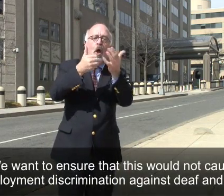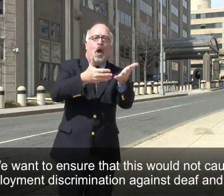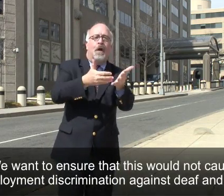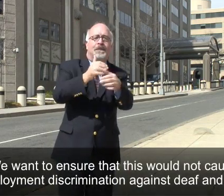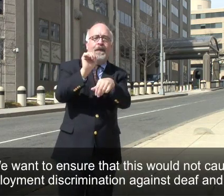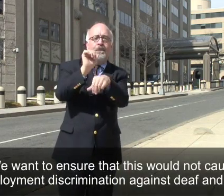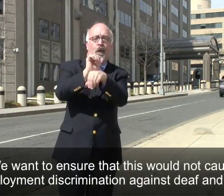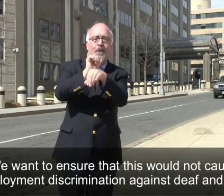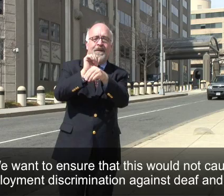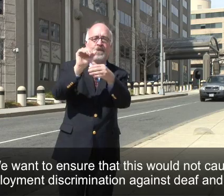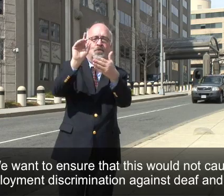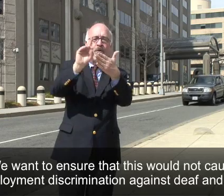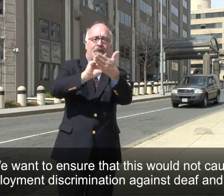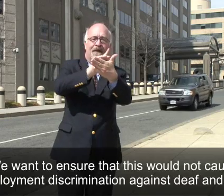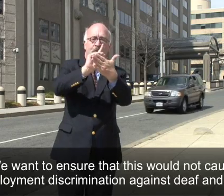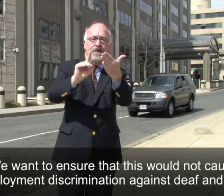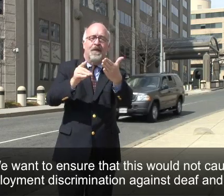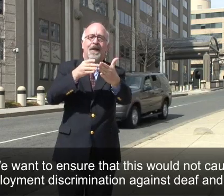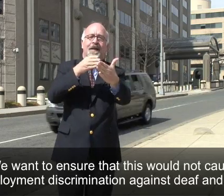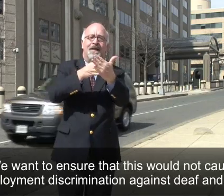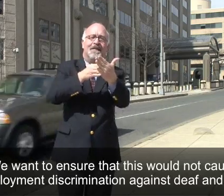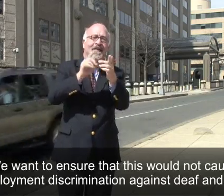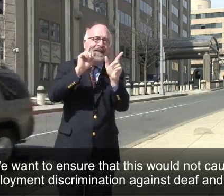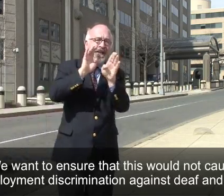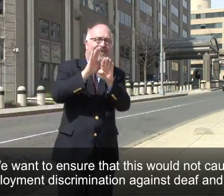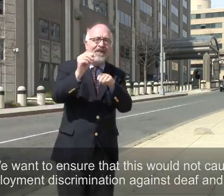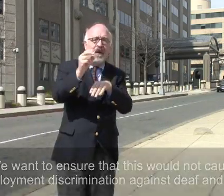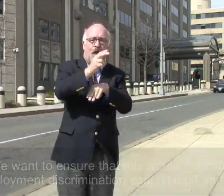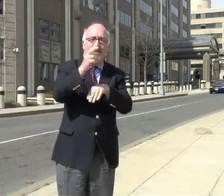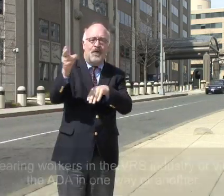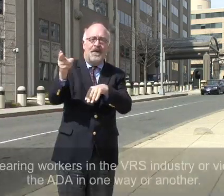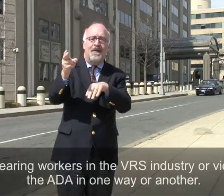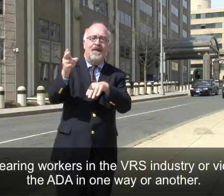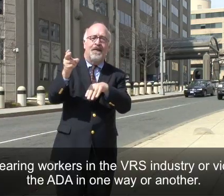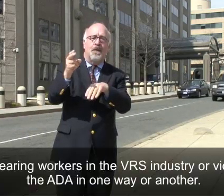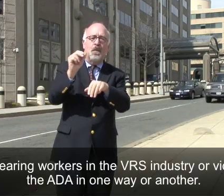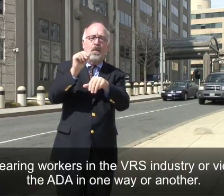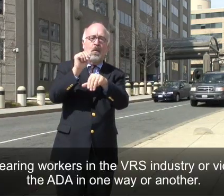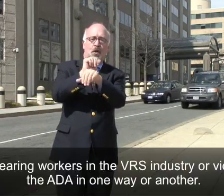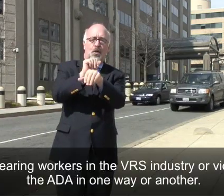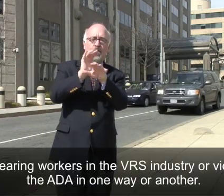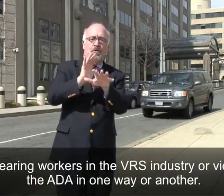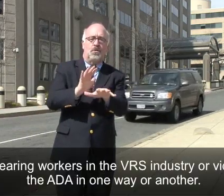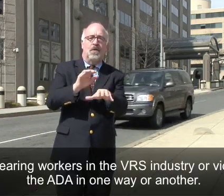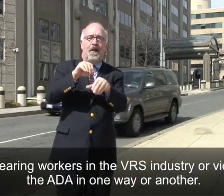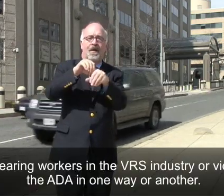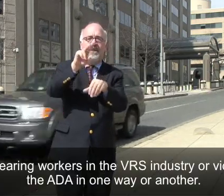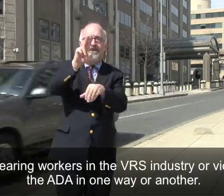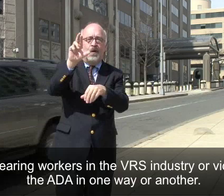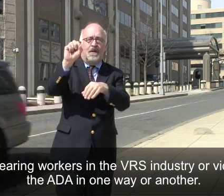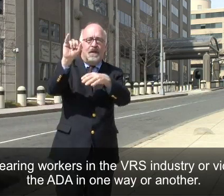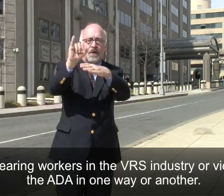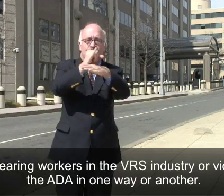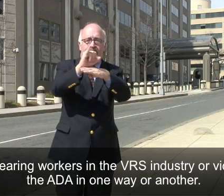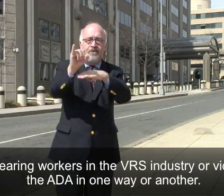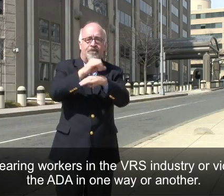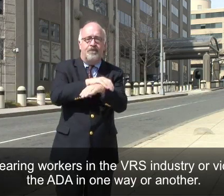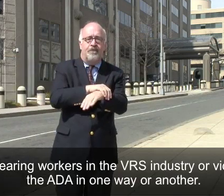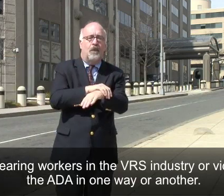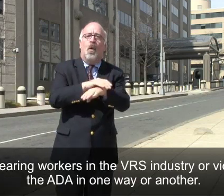employment discrimination against deaf and hard of hearing workers in the VRS industry or